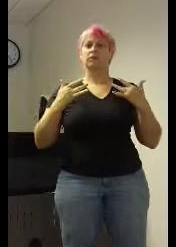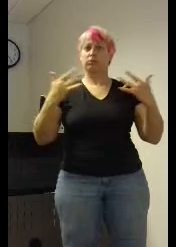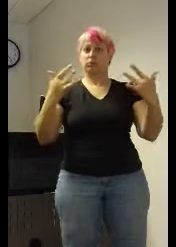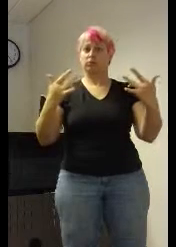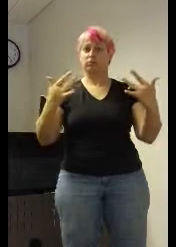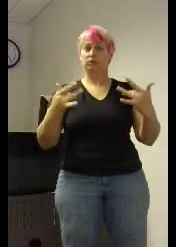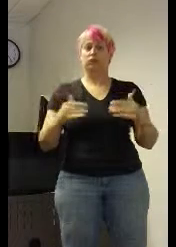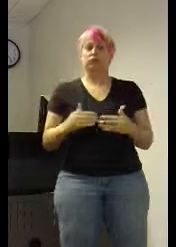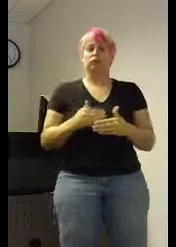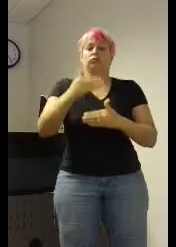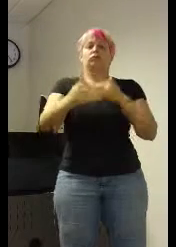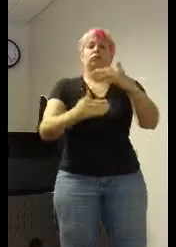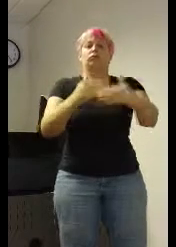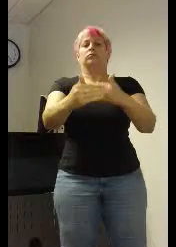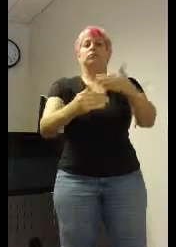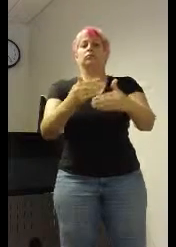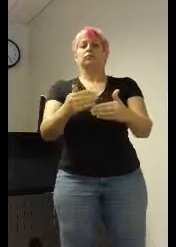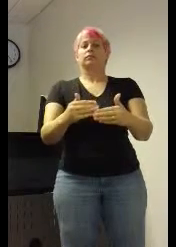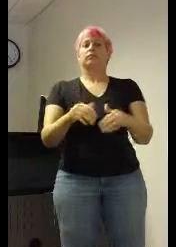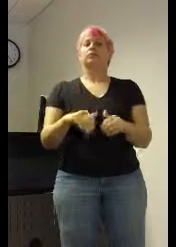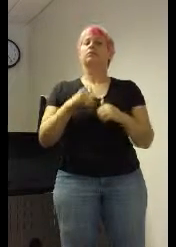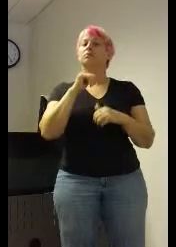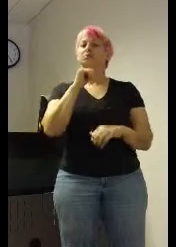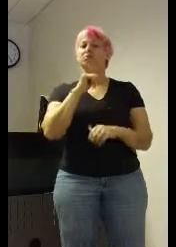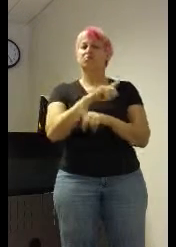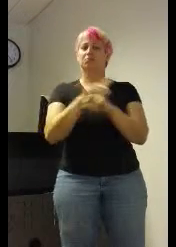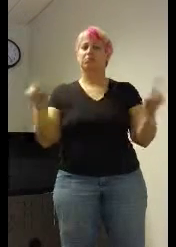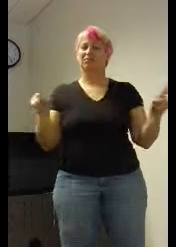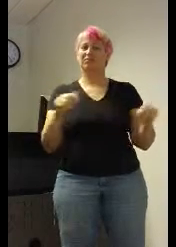move forward, but isn't always able to pay attention to where she's moving.